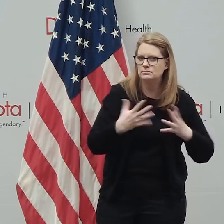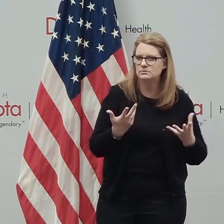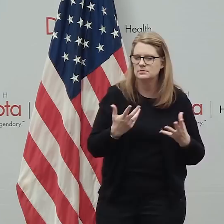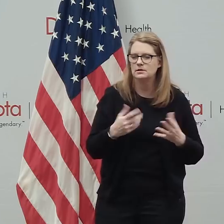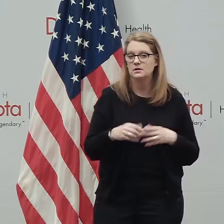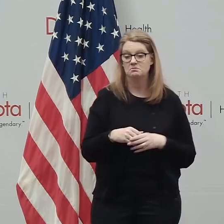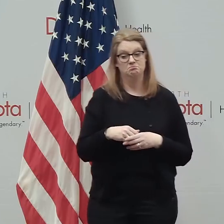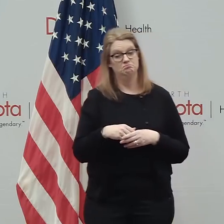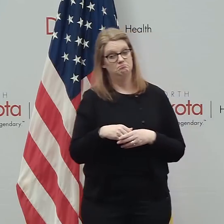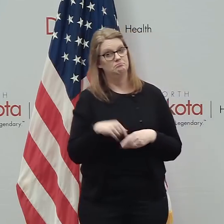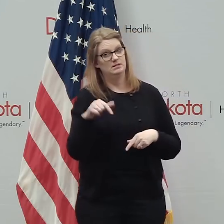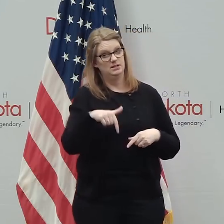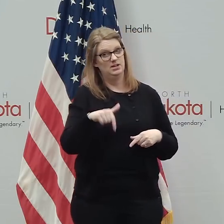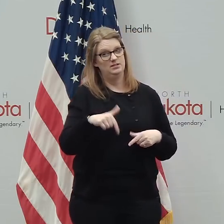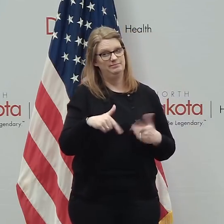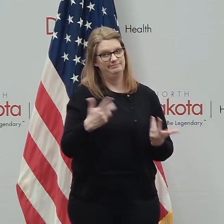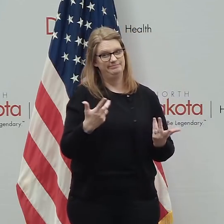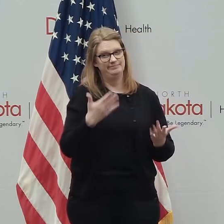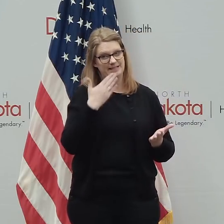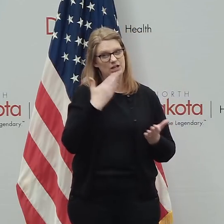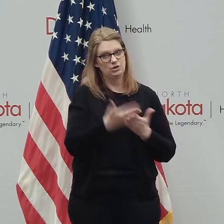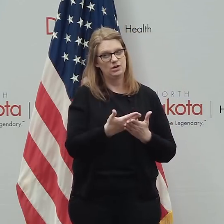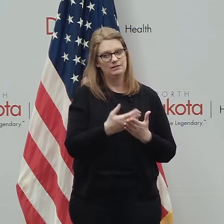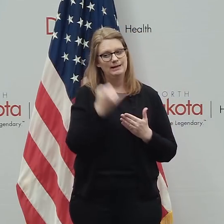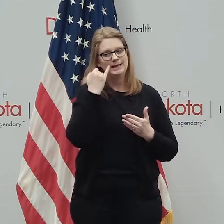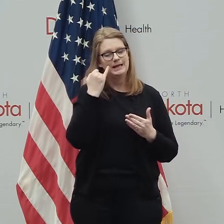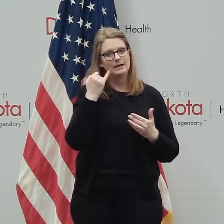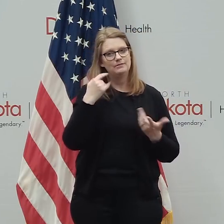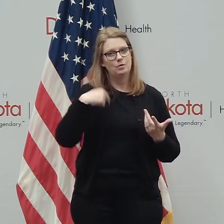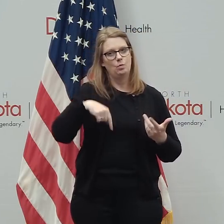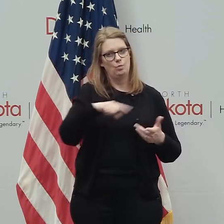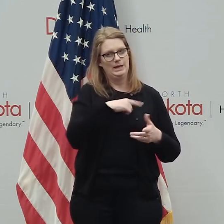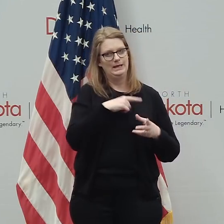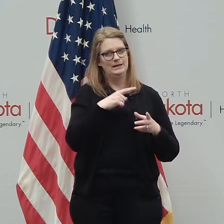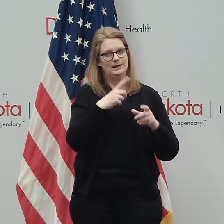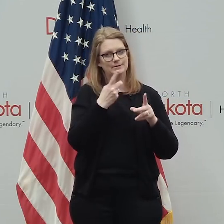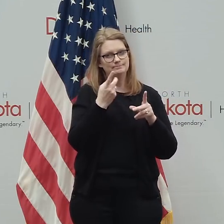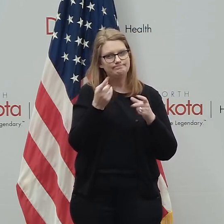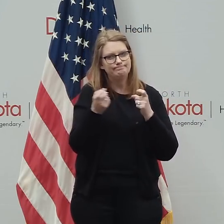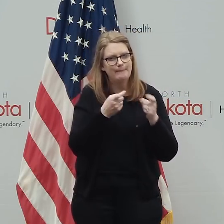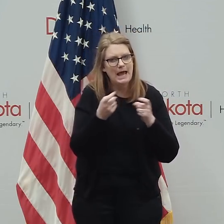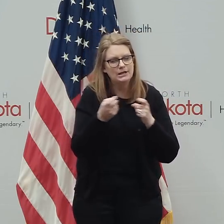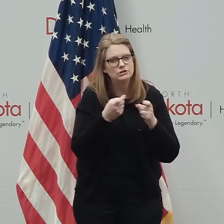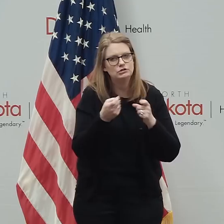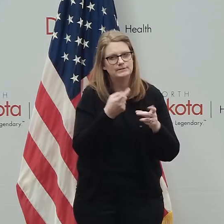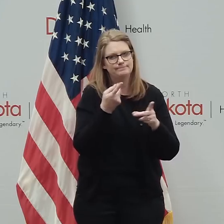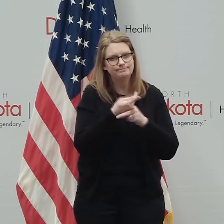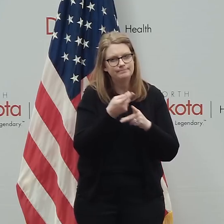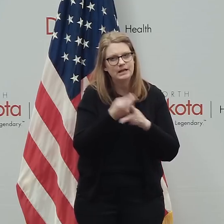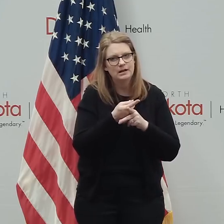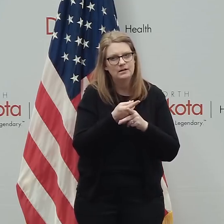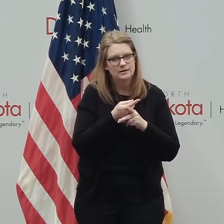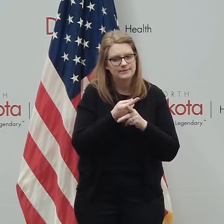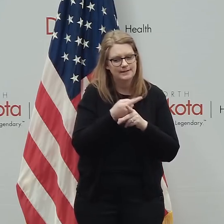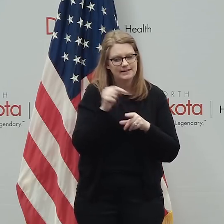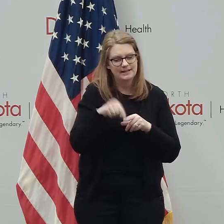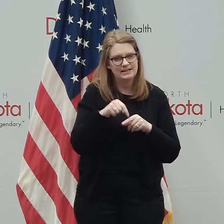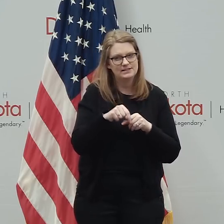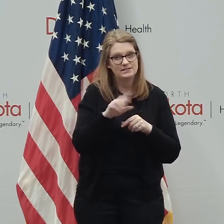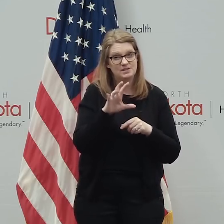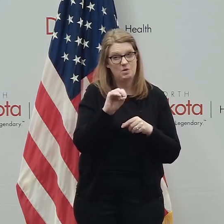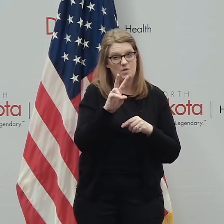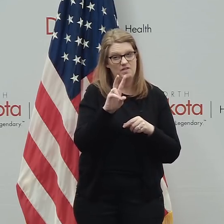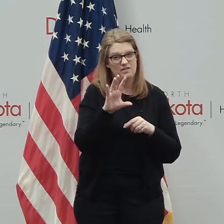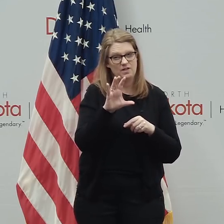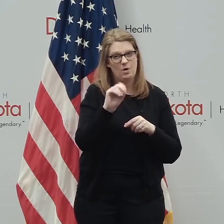play well if we're in a position to be able to manage our way through the coronavirus. This could,